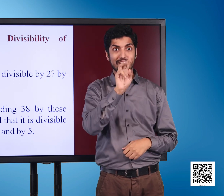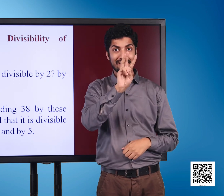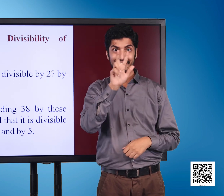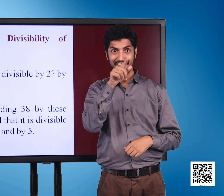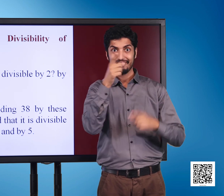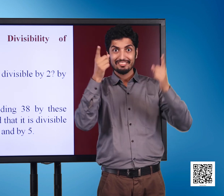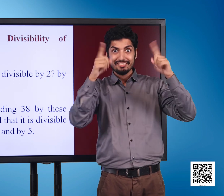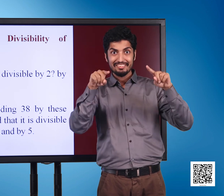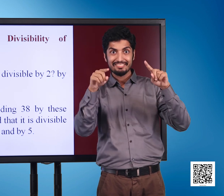and 5.